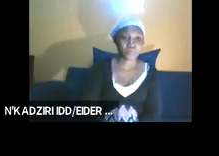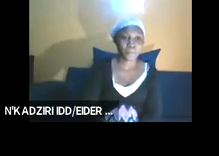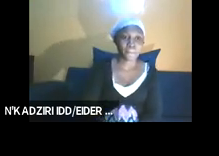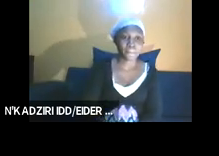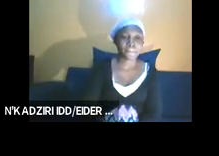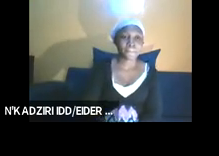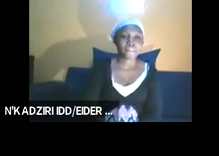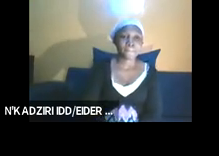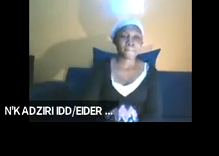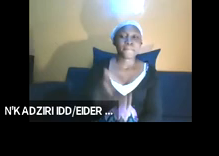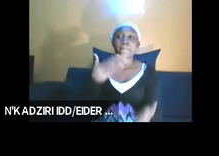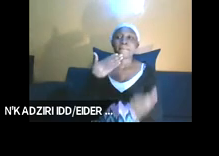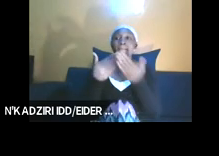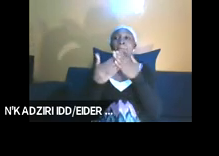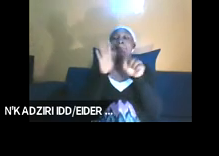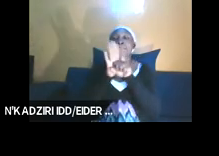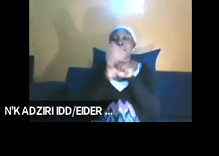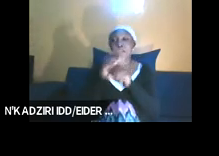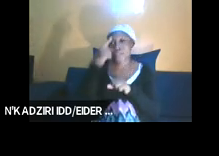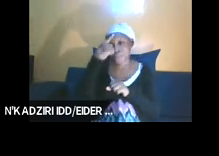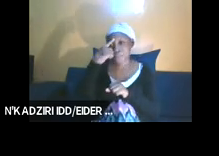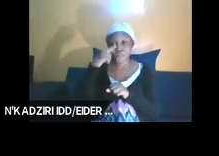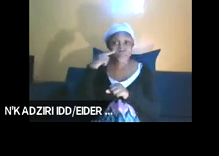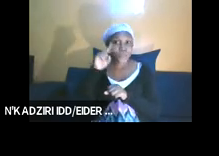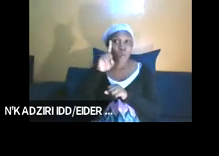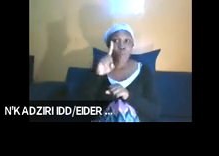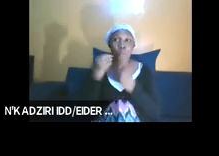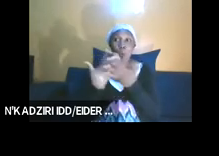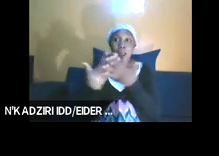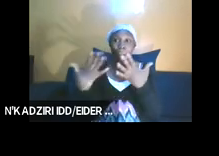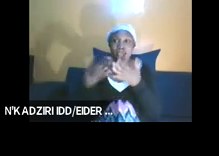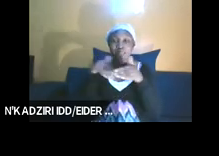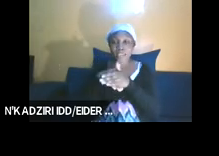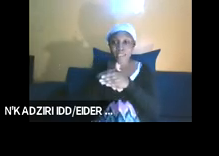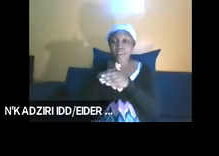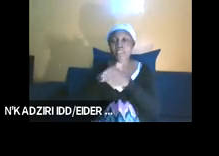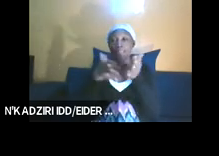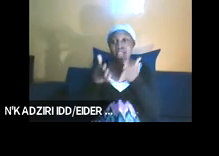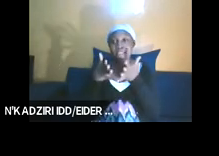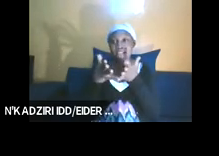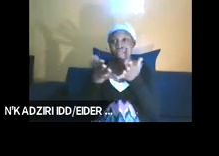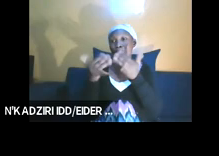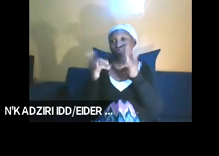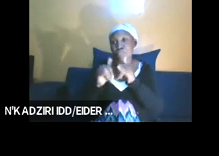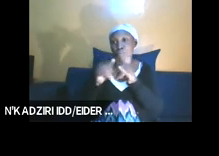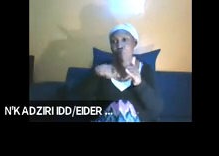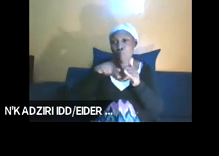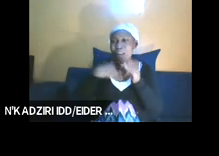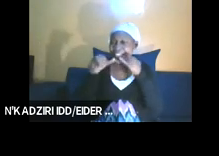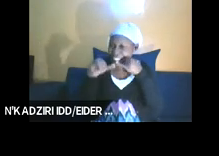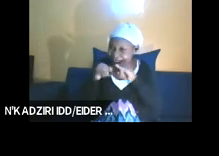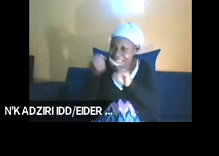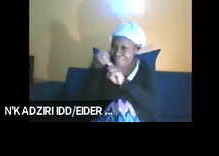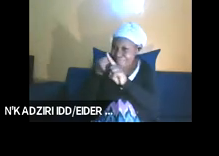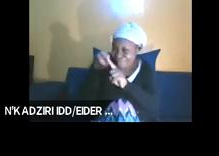you very much, Nkaziri. So one thing in this event, we have really done our best to be inclusive. So as you